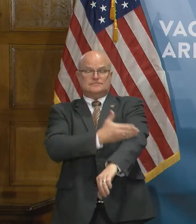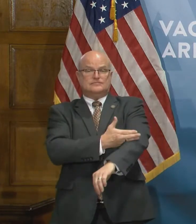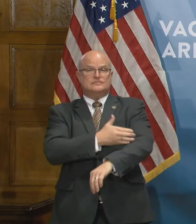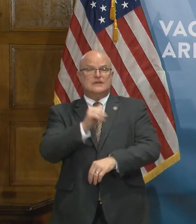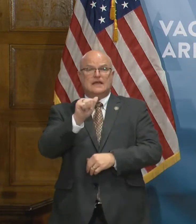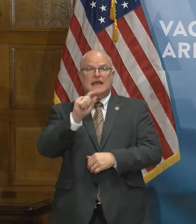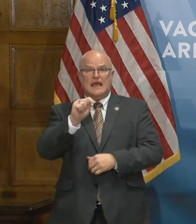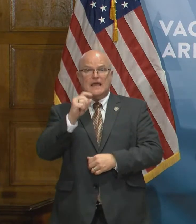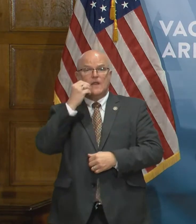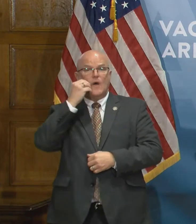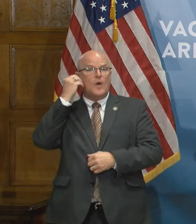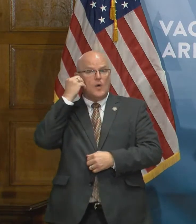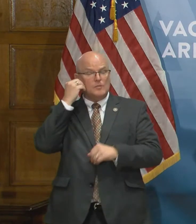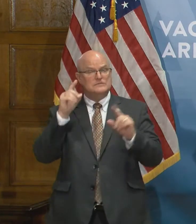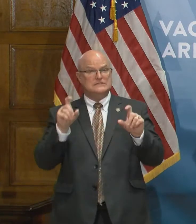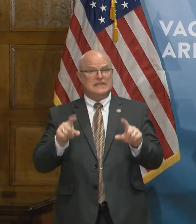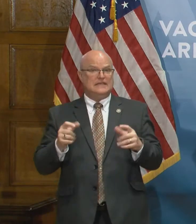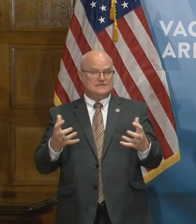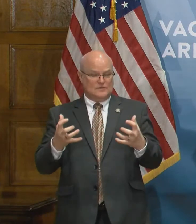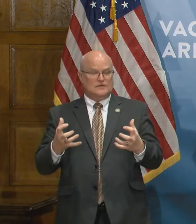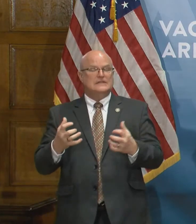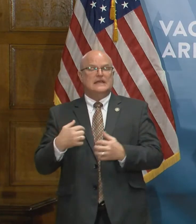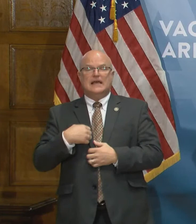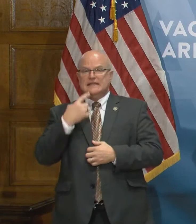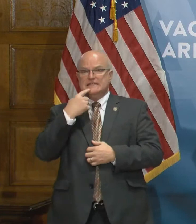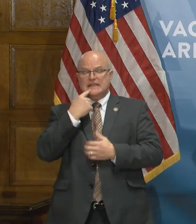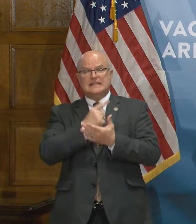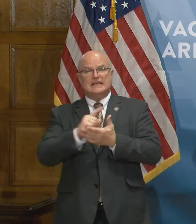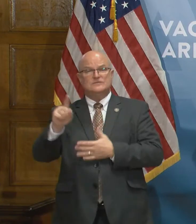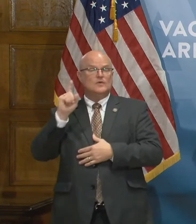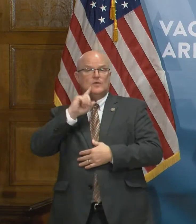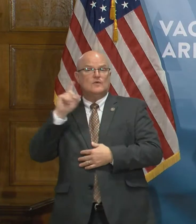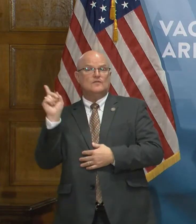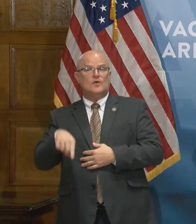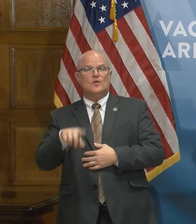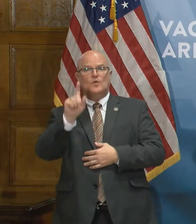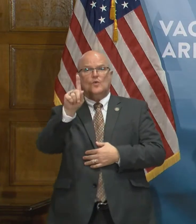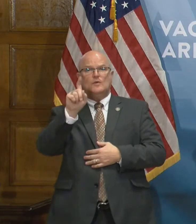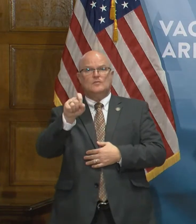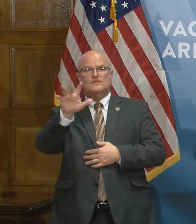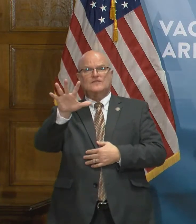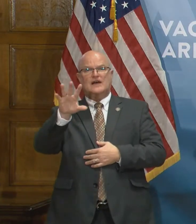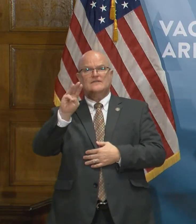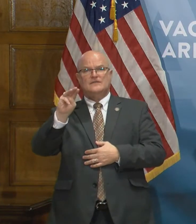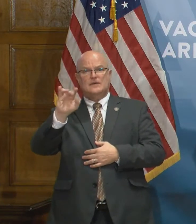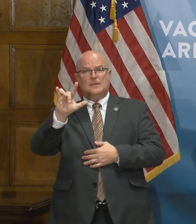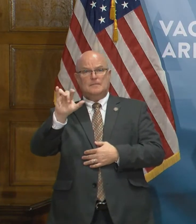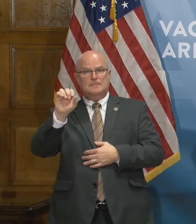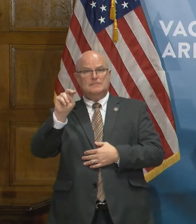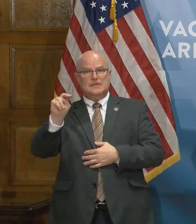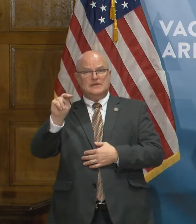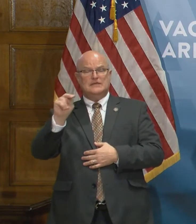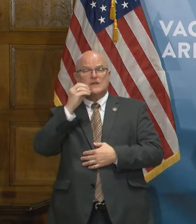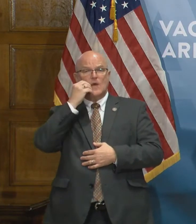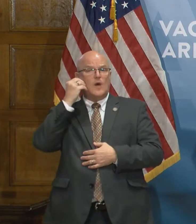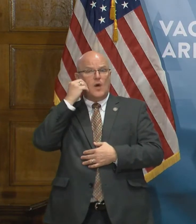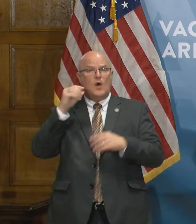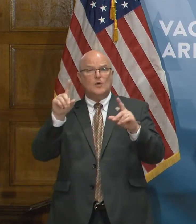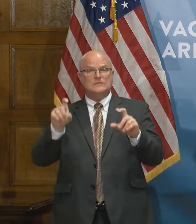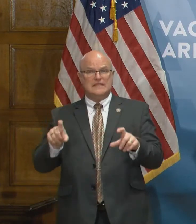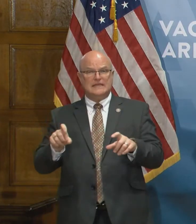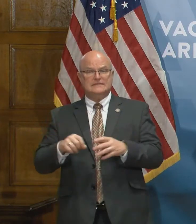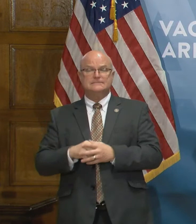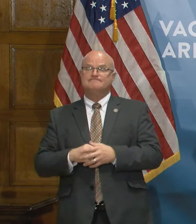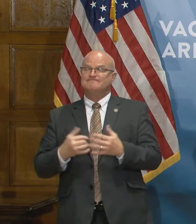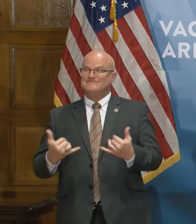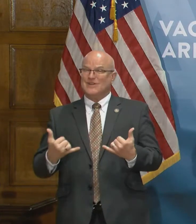at-home test. As I announced last week, we've ordered 1.5 million home tests. There's a national